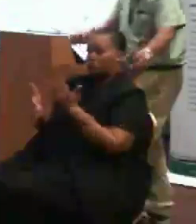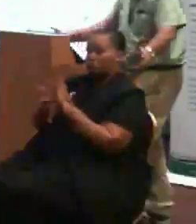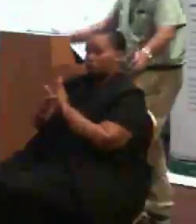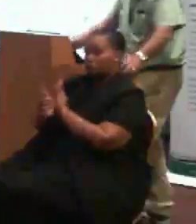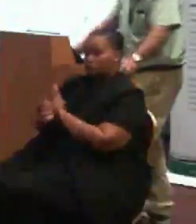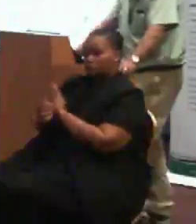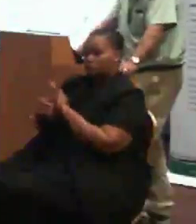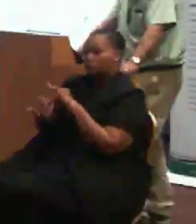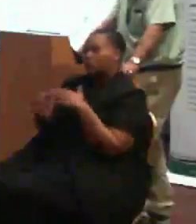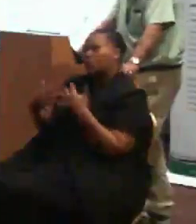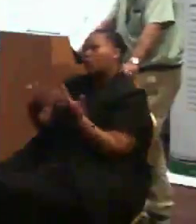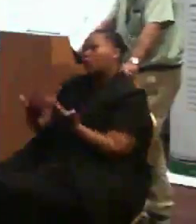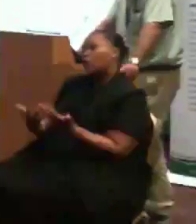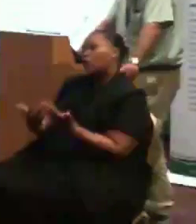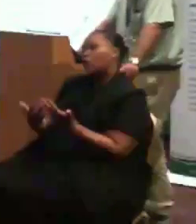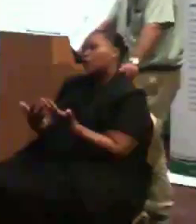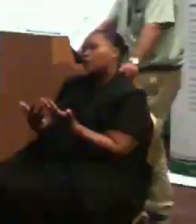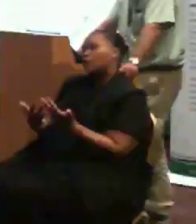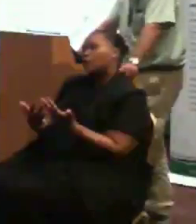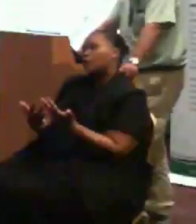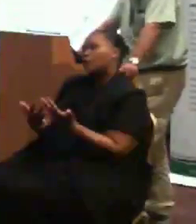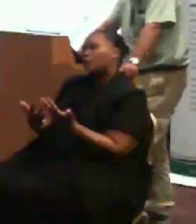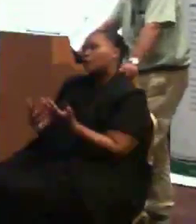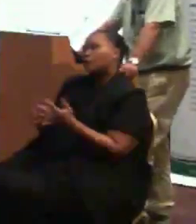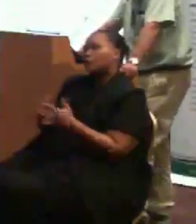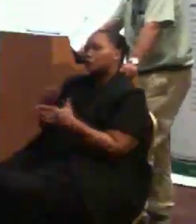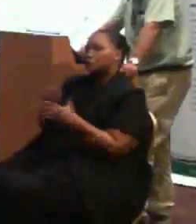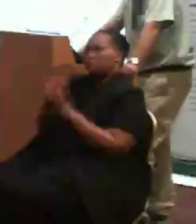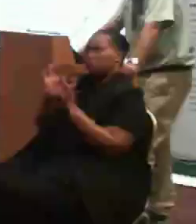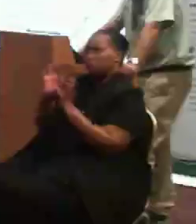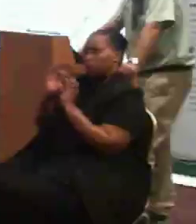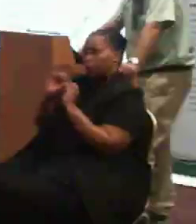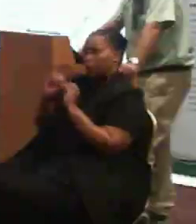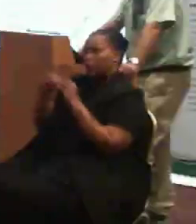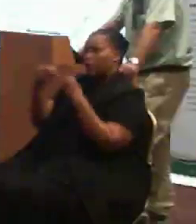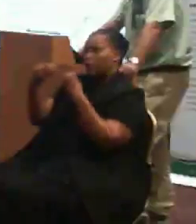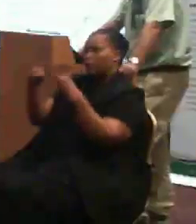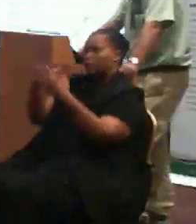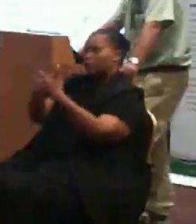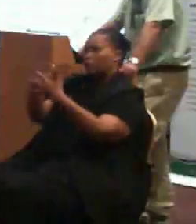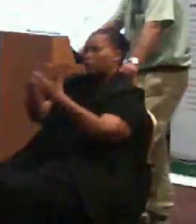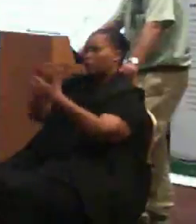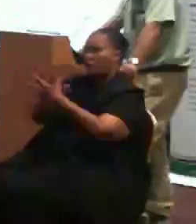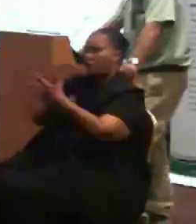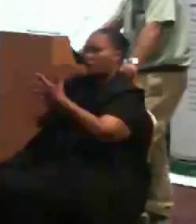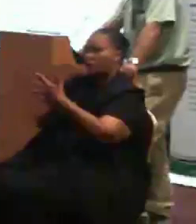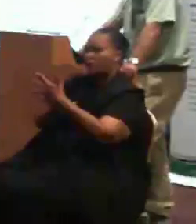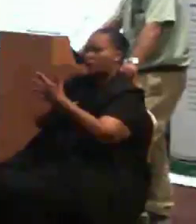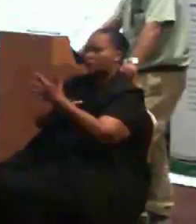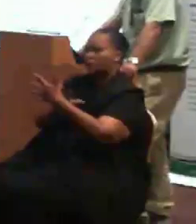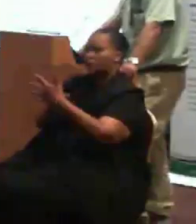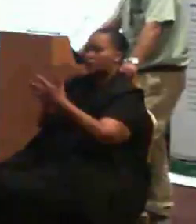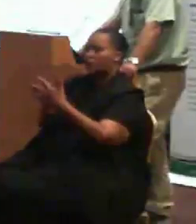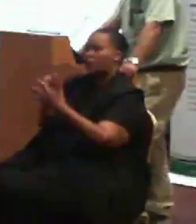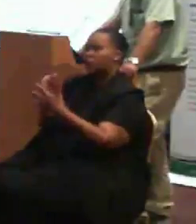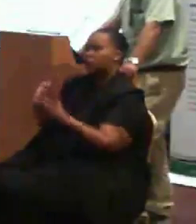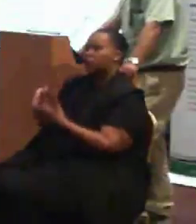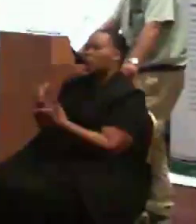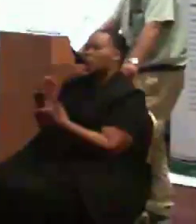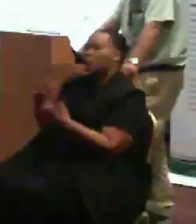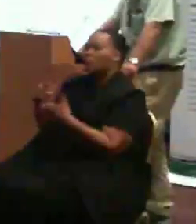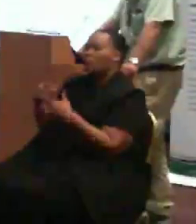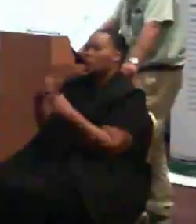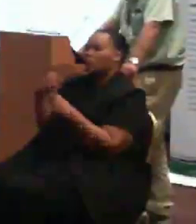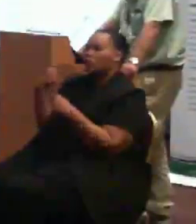or in the capacity or efficiency. Business model is not suitable for sustainable energy generation